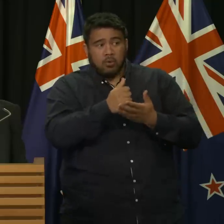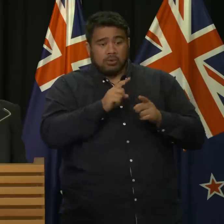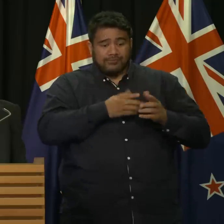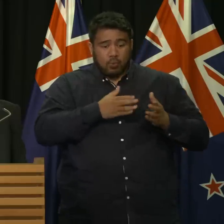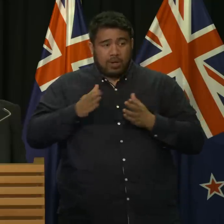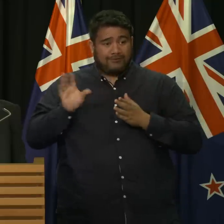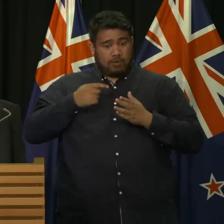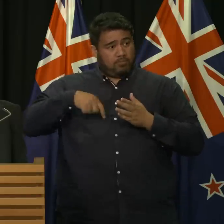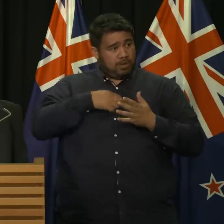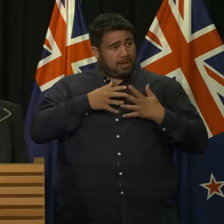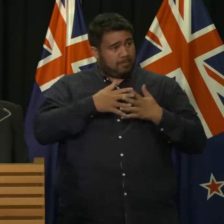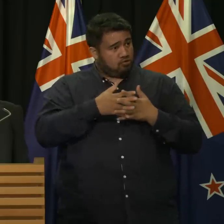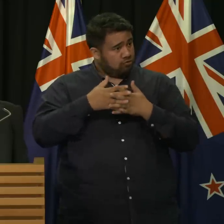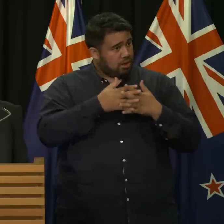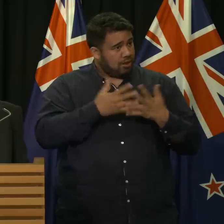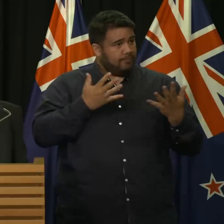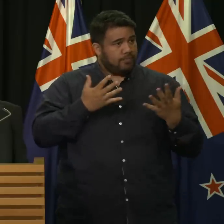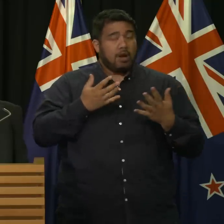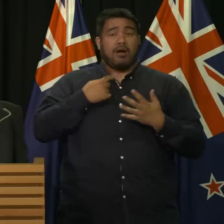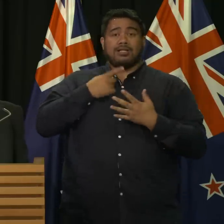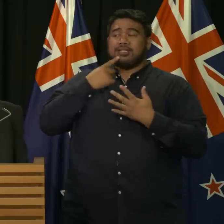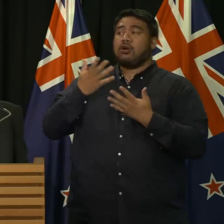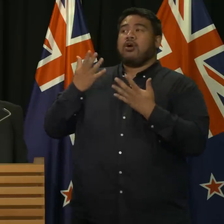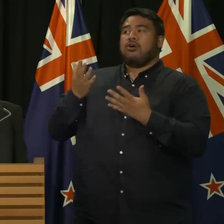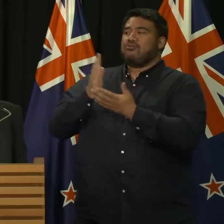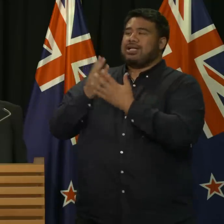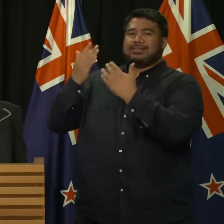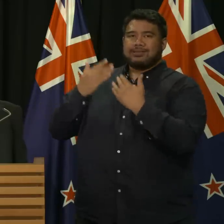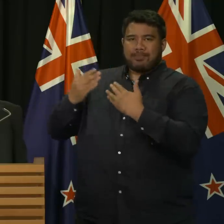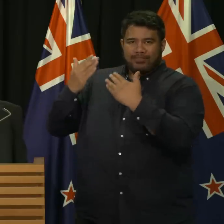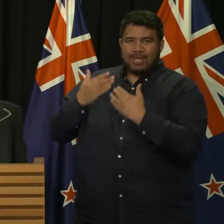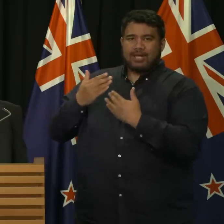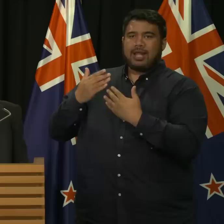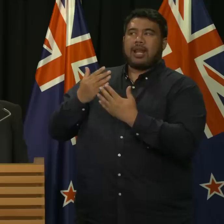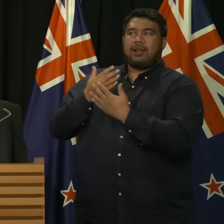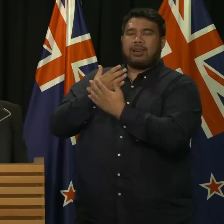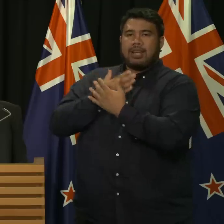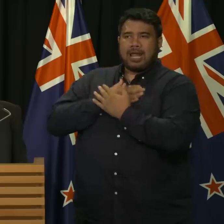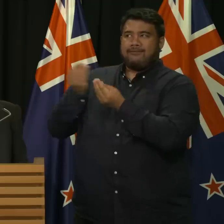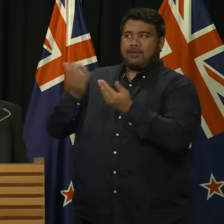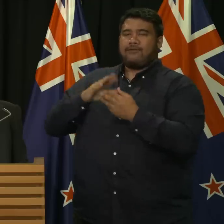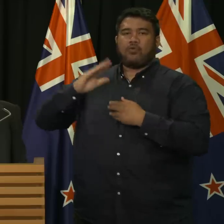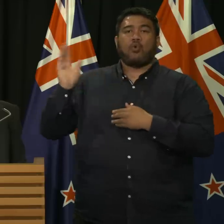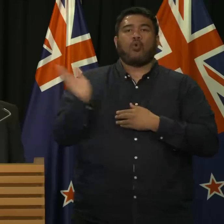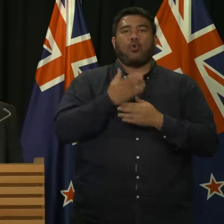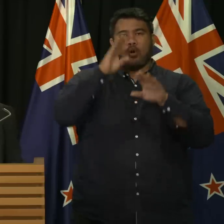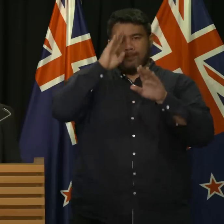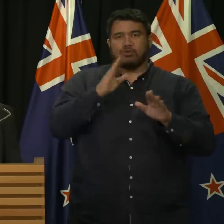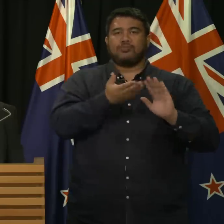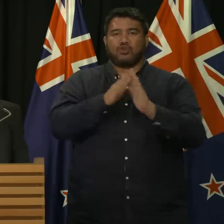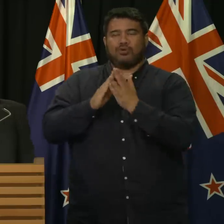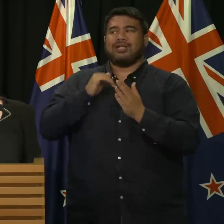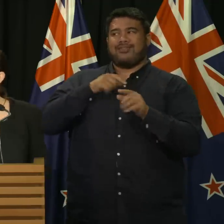could provide. My message was sympathy and love for all Muslim communities.